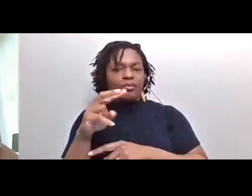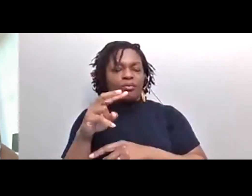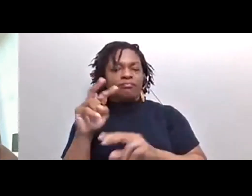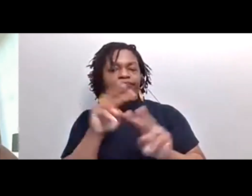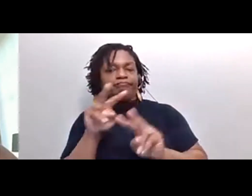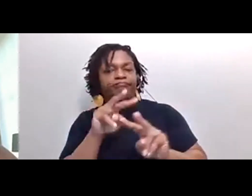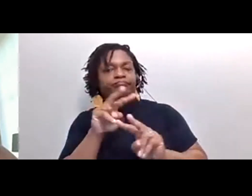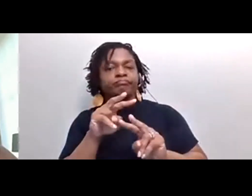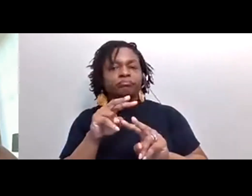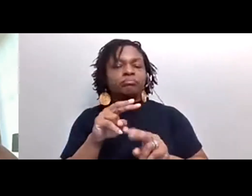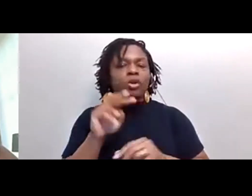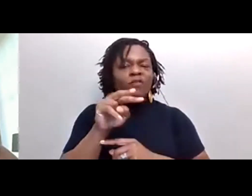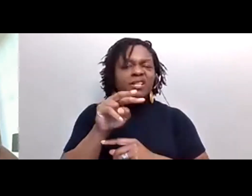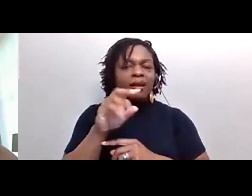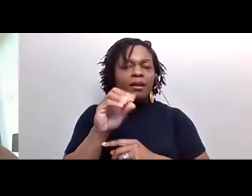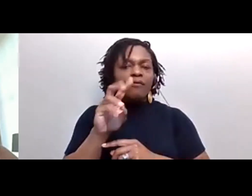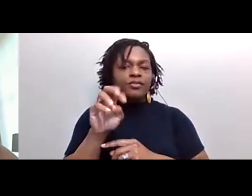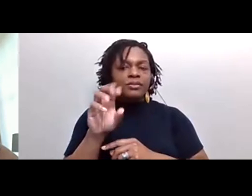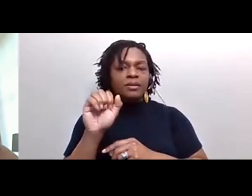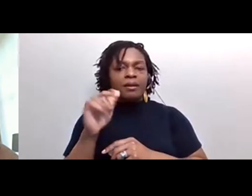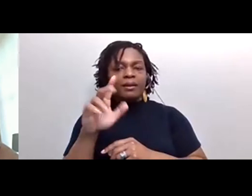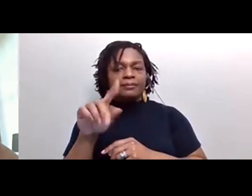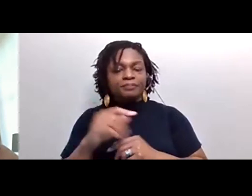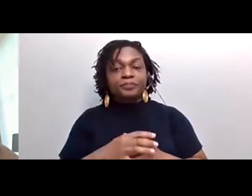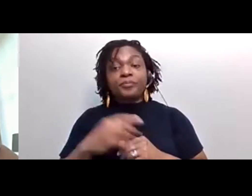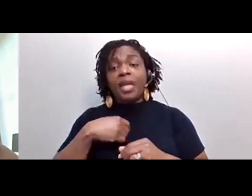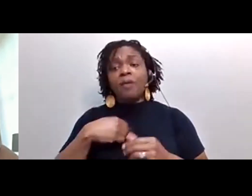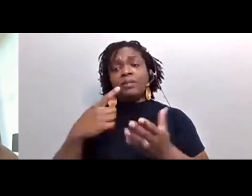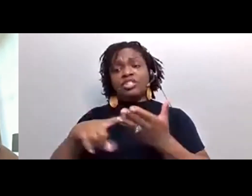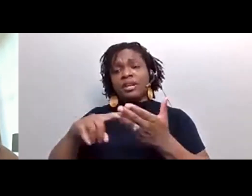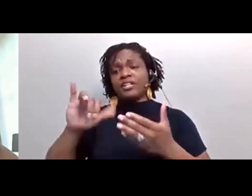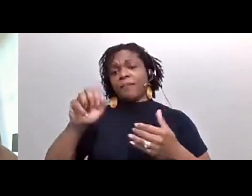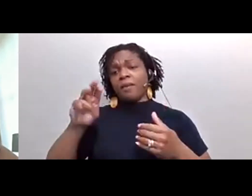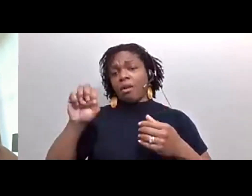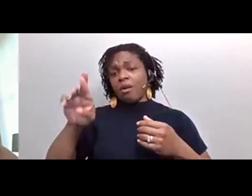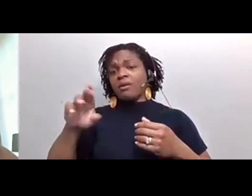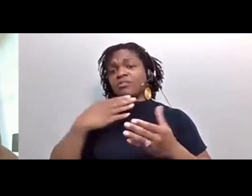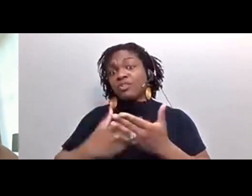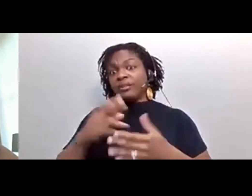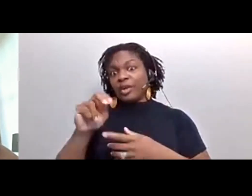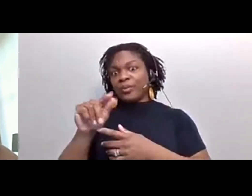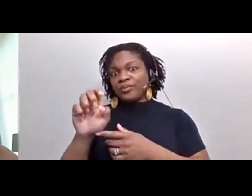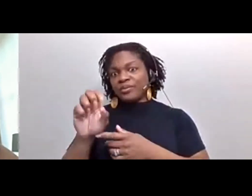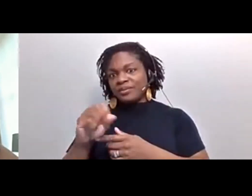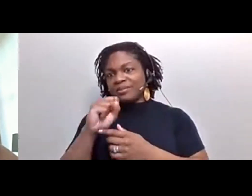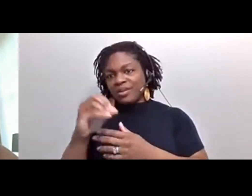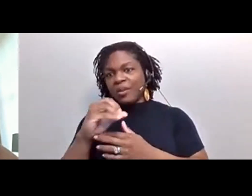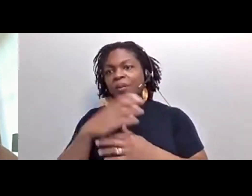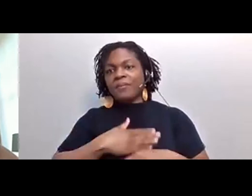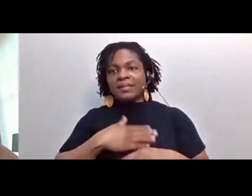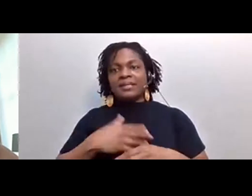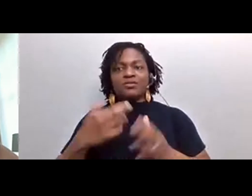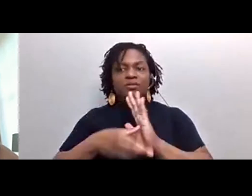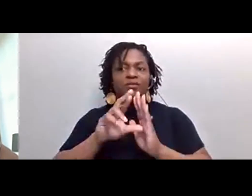I think that's it. I was looking at Jamar's good notes, so definitely check those out too for a more comprehensive summary.